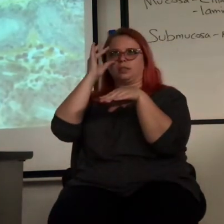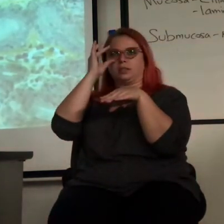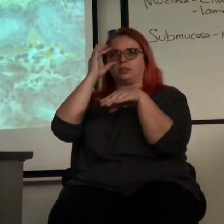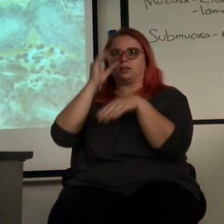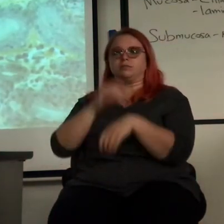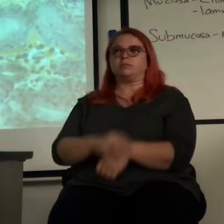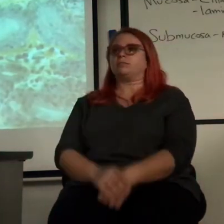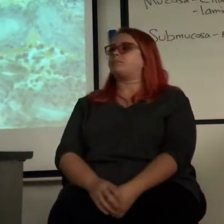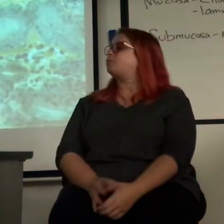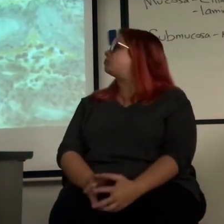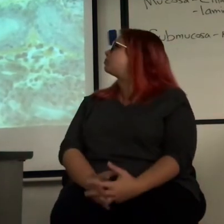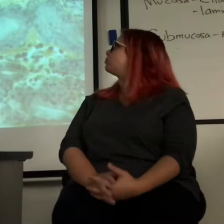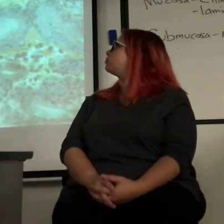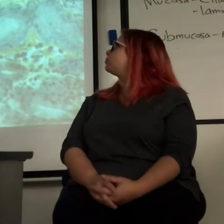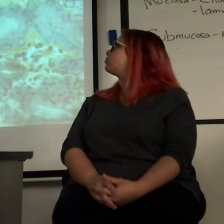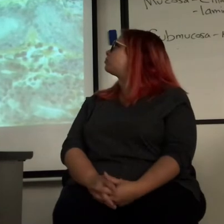submucosa.